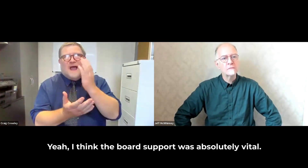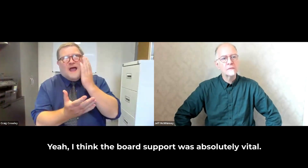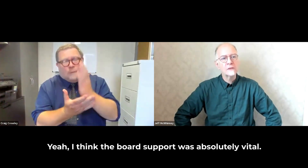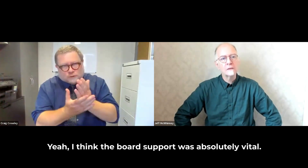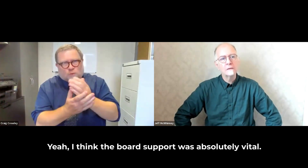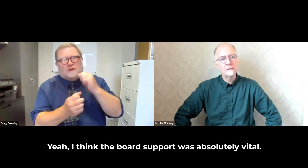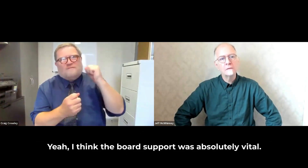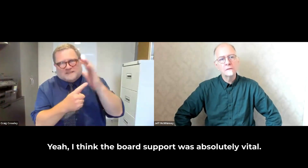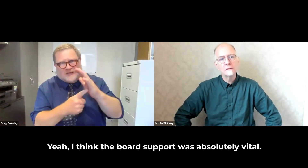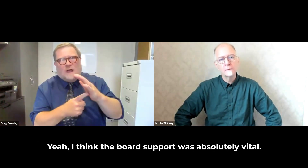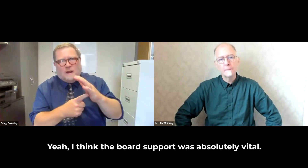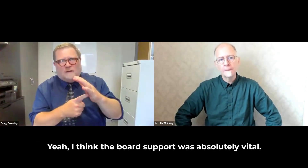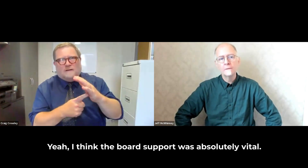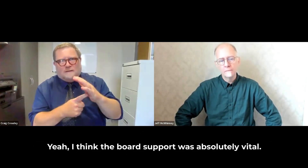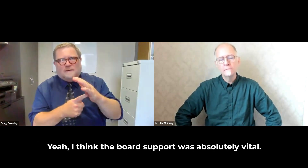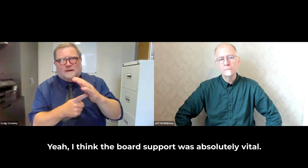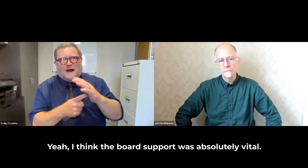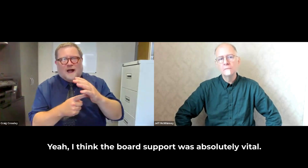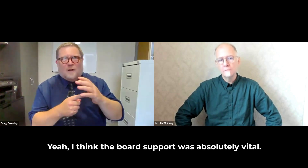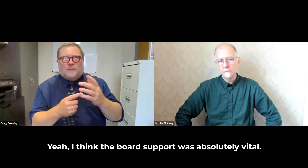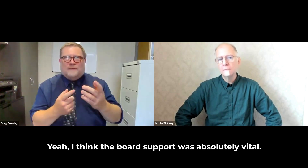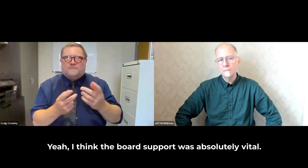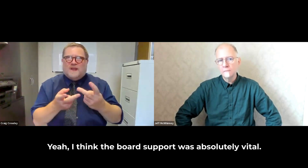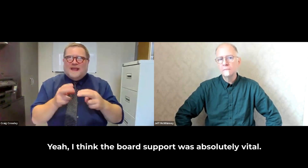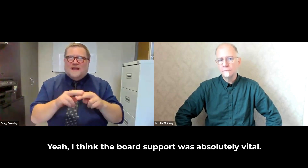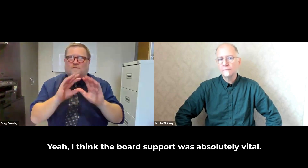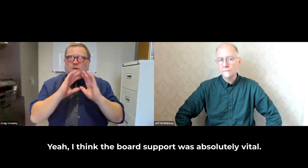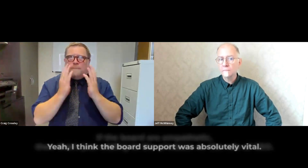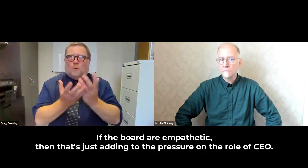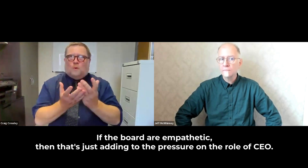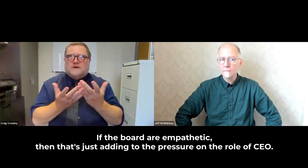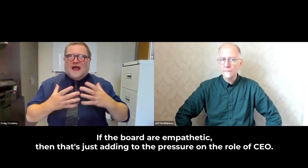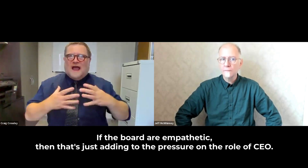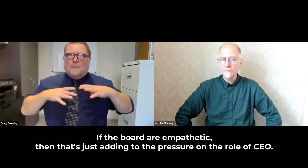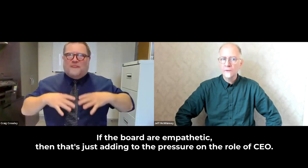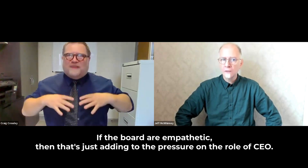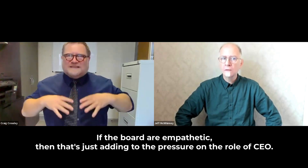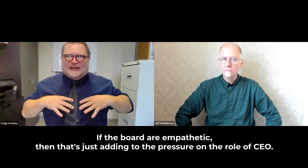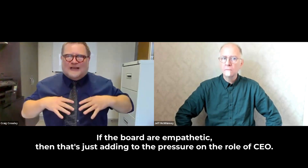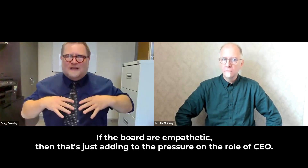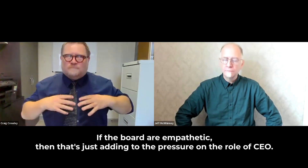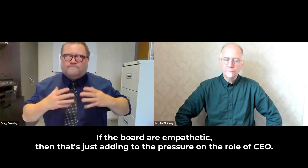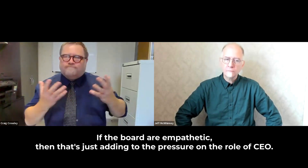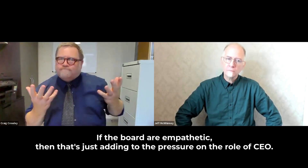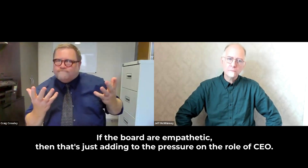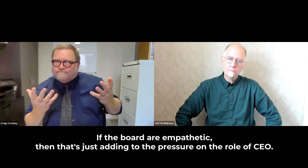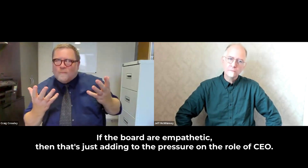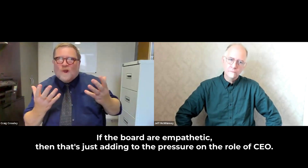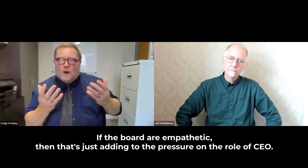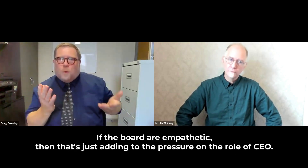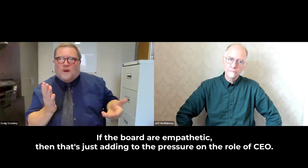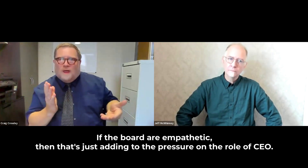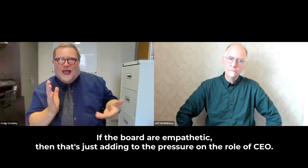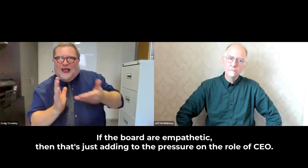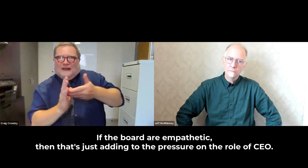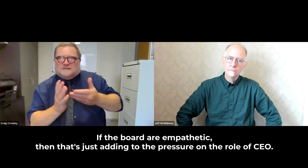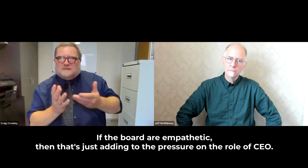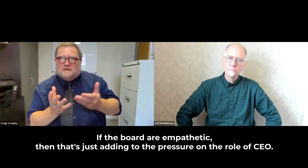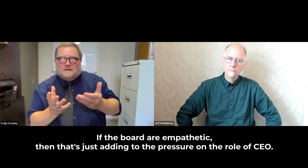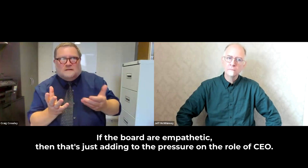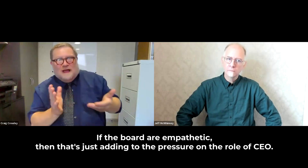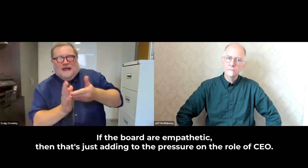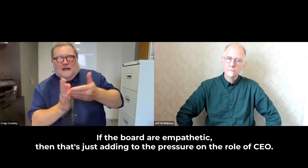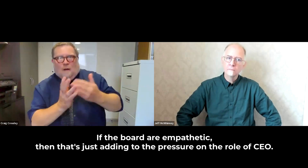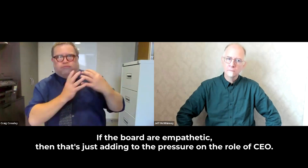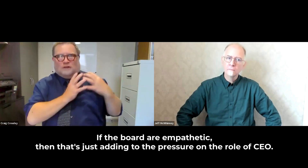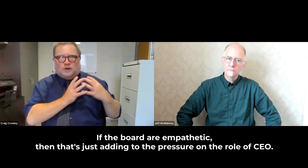think, the board support was absolutely vital. If the board are empathetic,